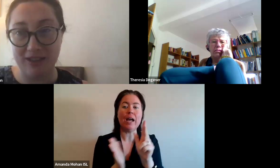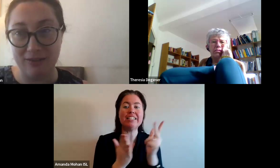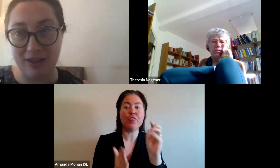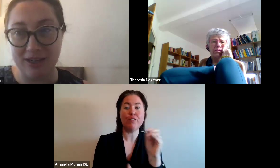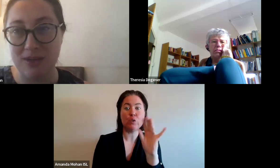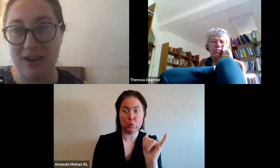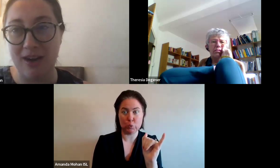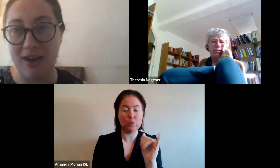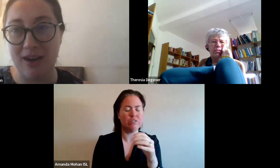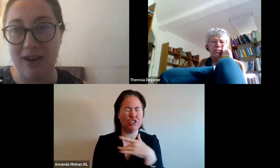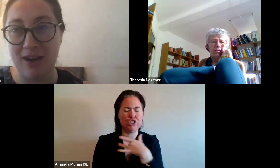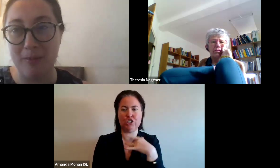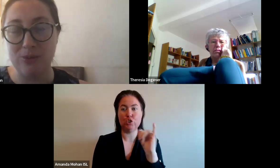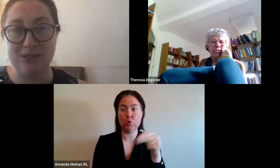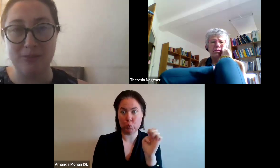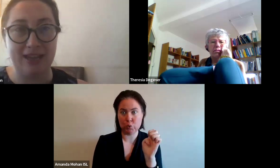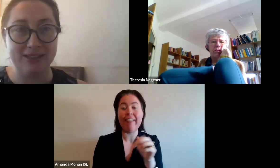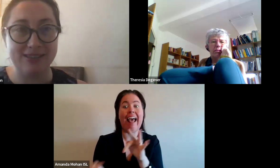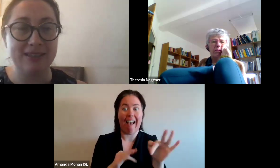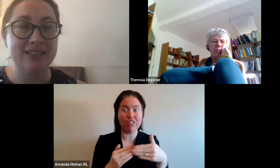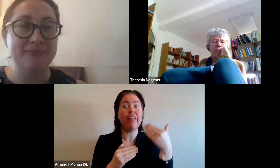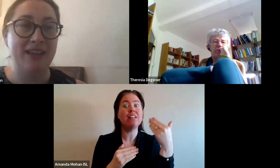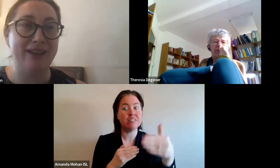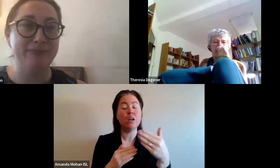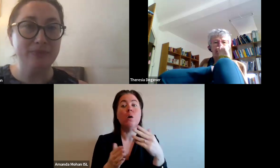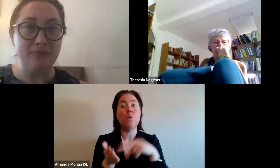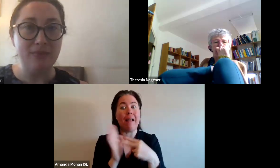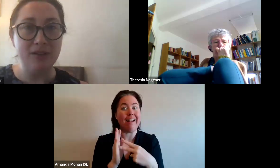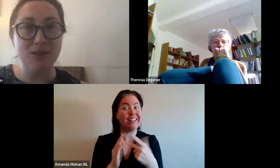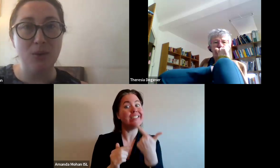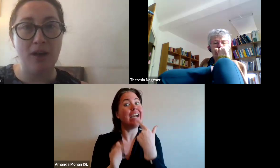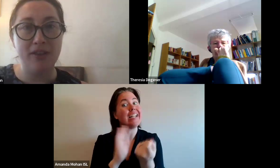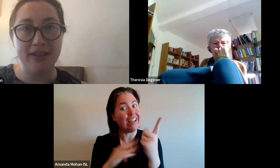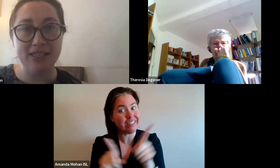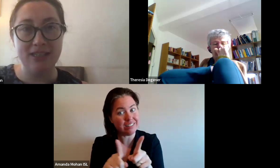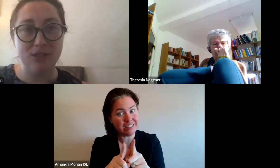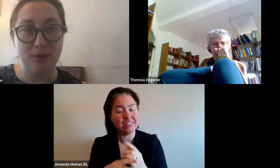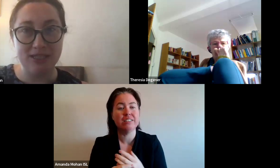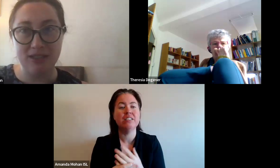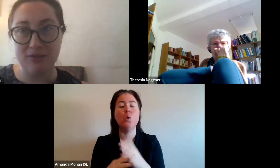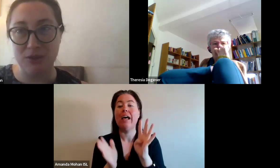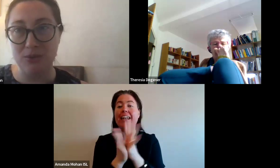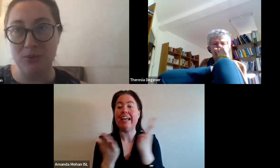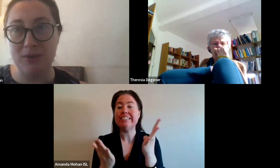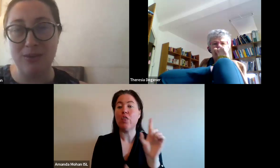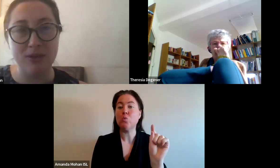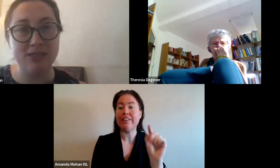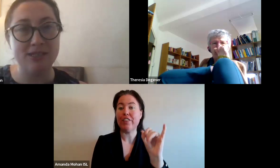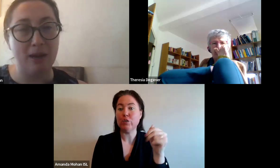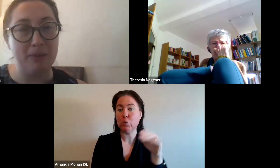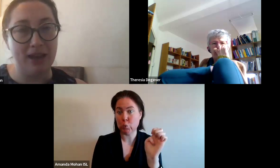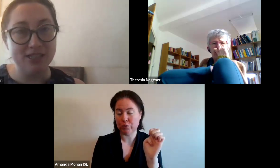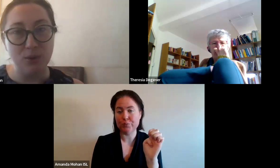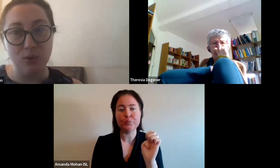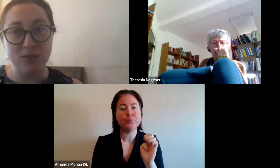But after that event, we are planning to do something else. So on the 19th and 20th of June,